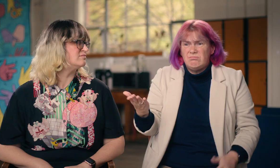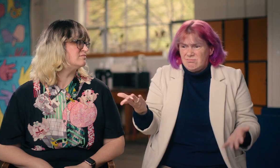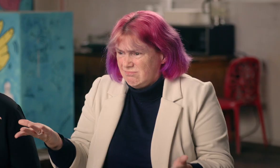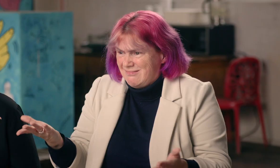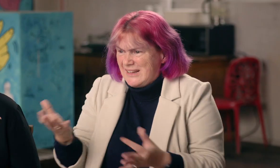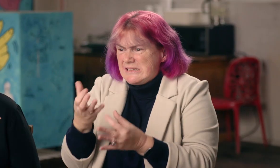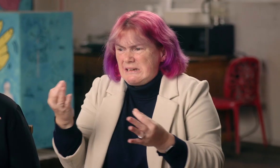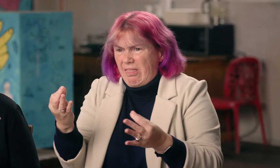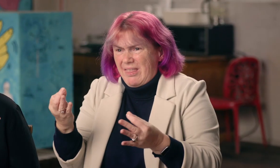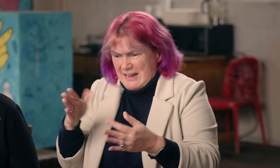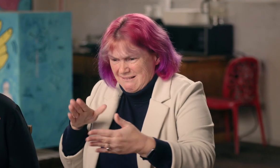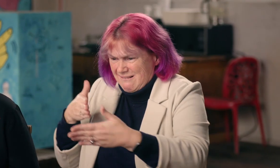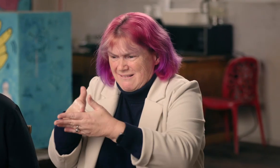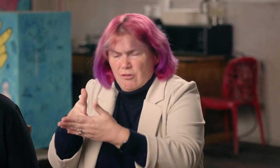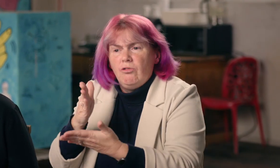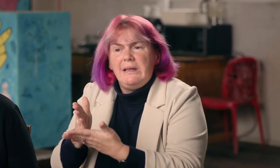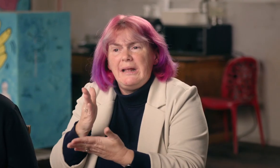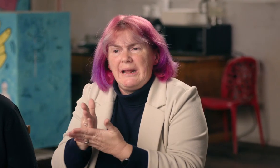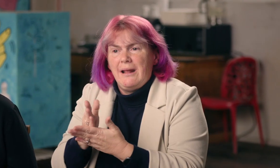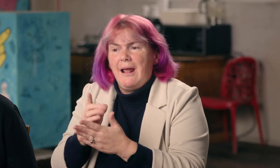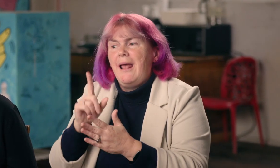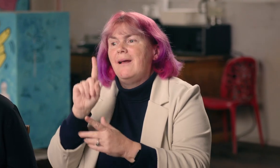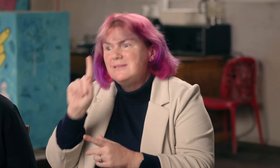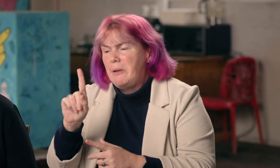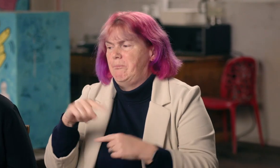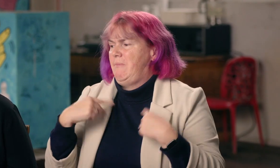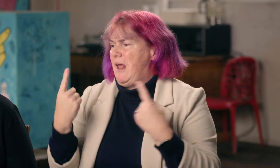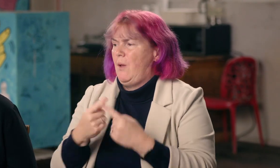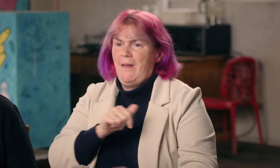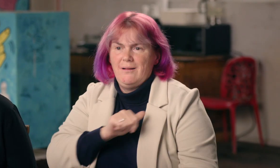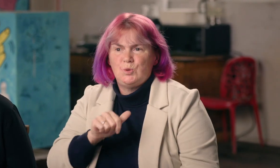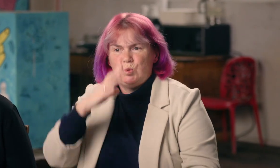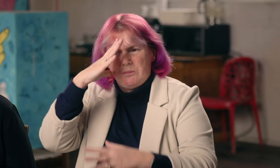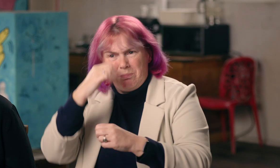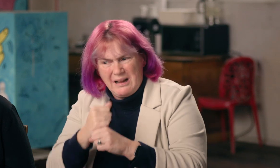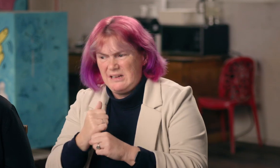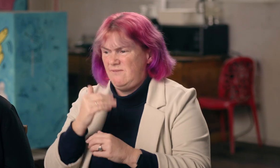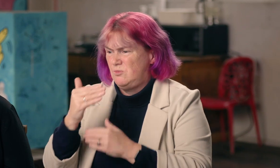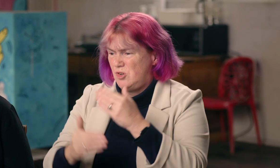can. There really wasn't anything stopping us other than our own attitudes and